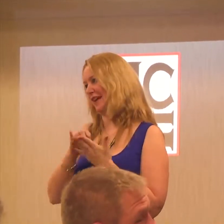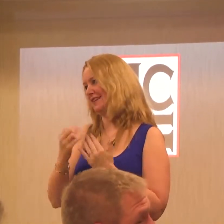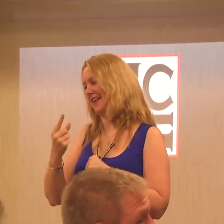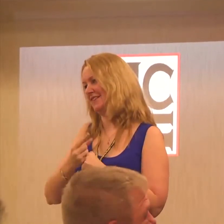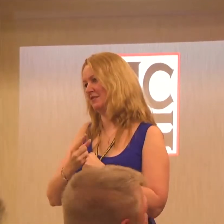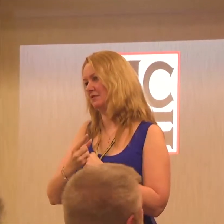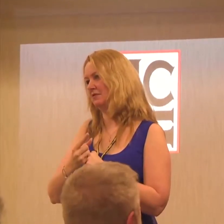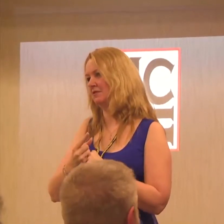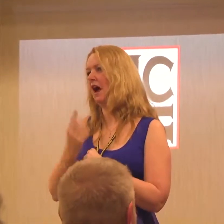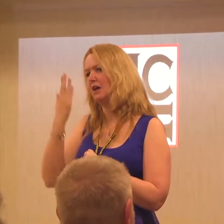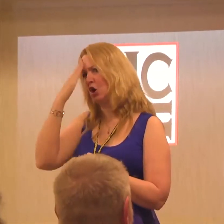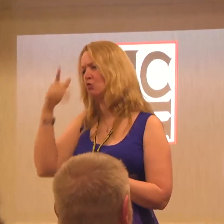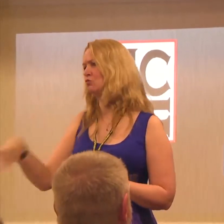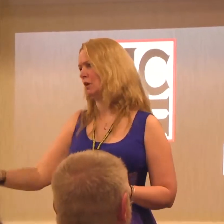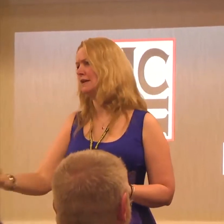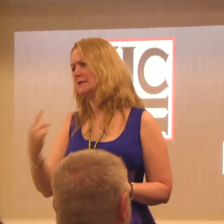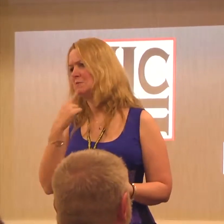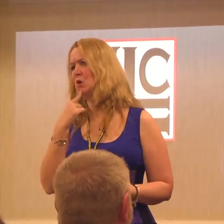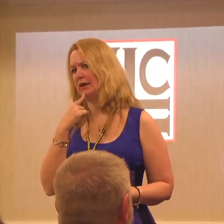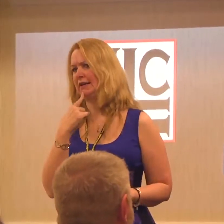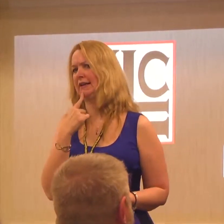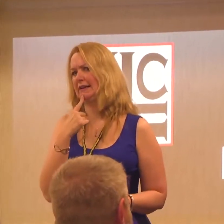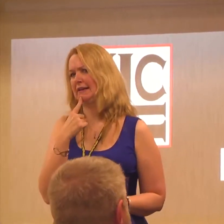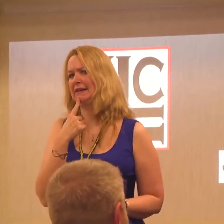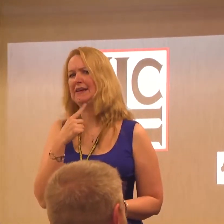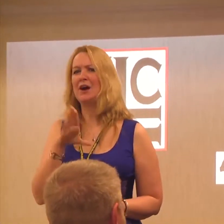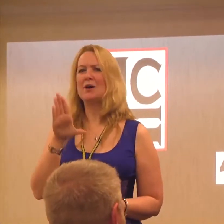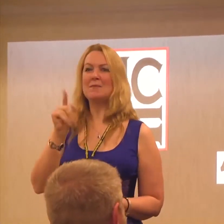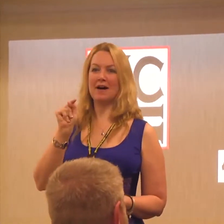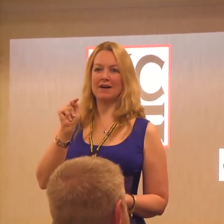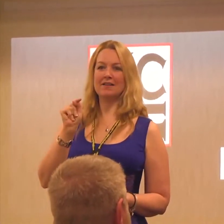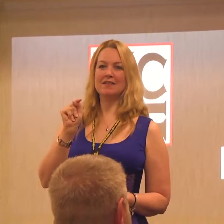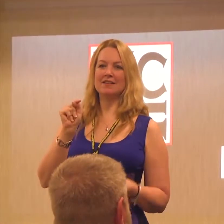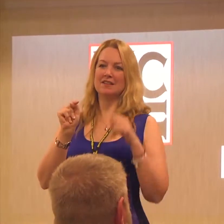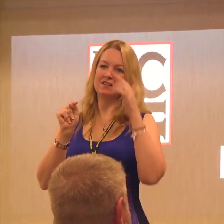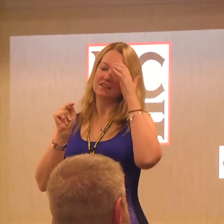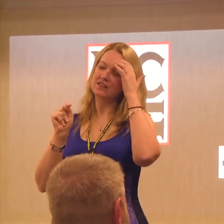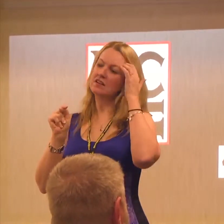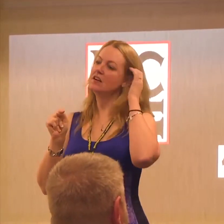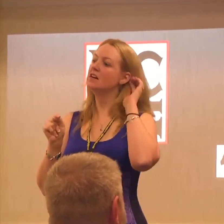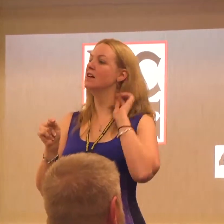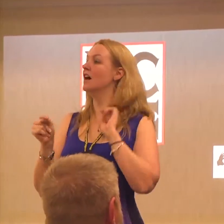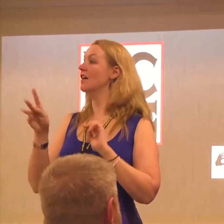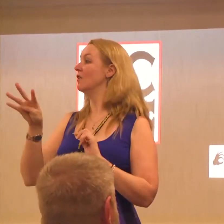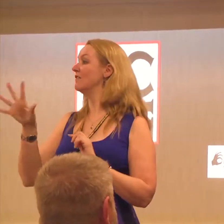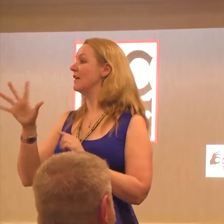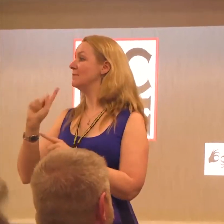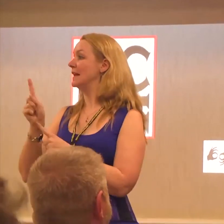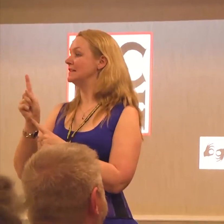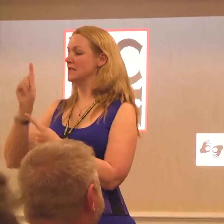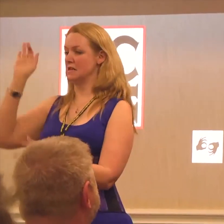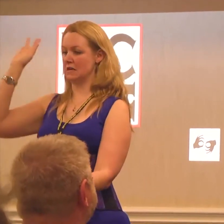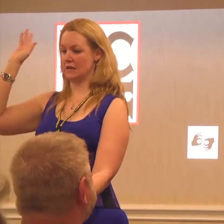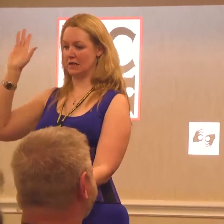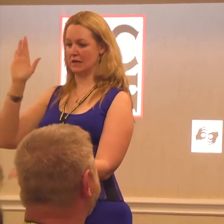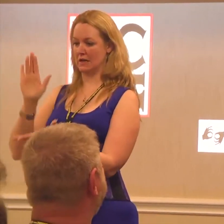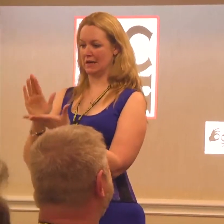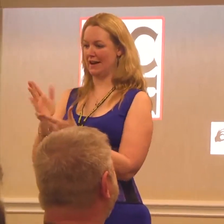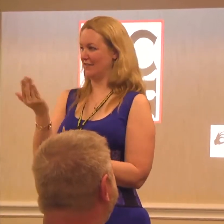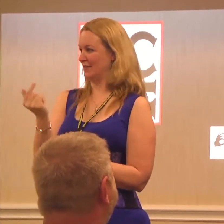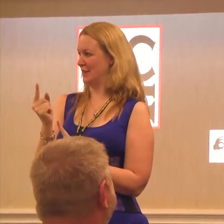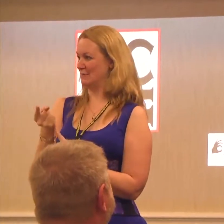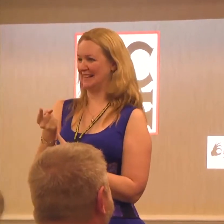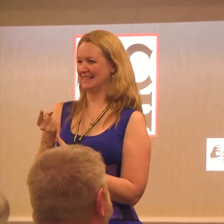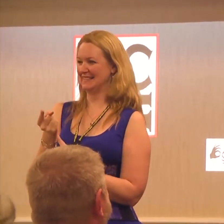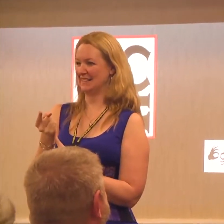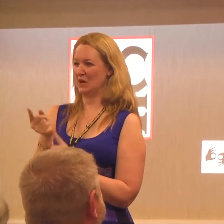I know you're disappointed. But I did take it from 45 minutes down to about 15. So,